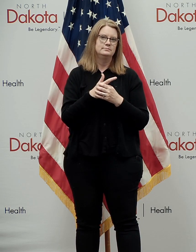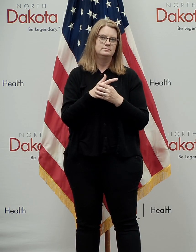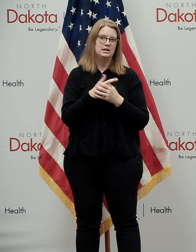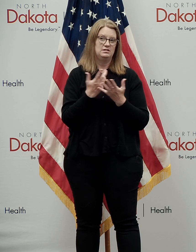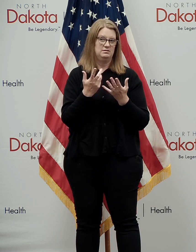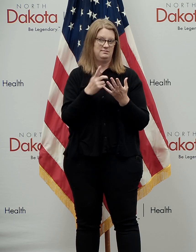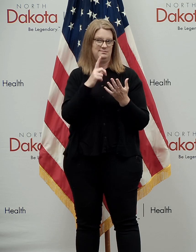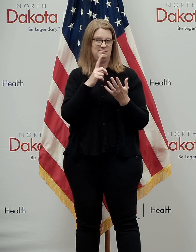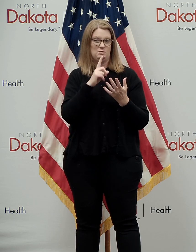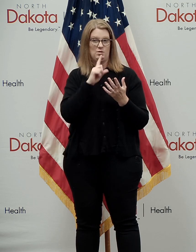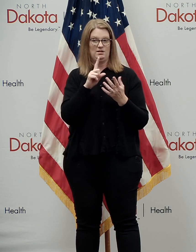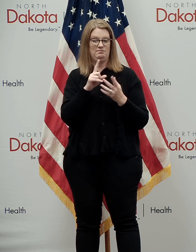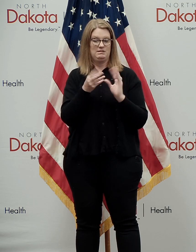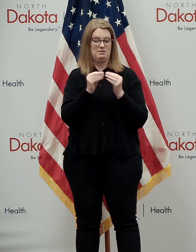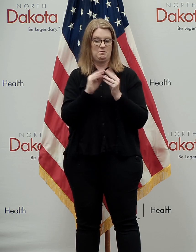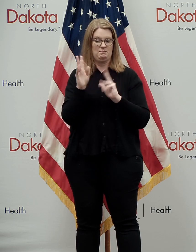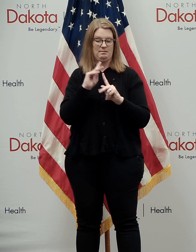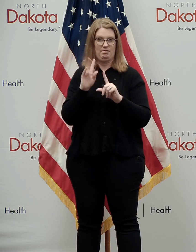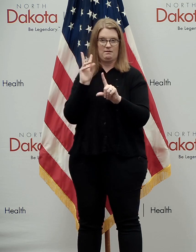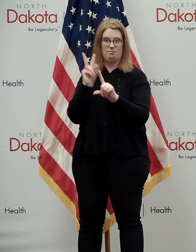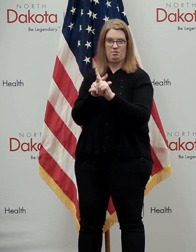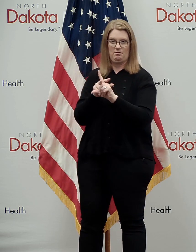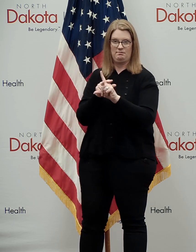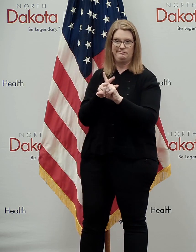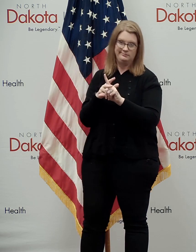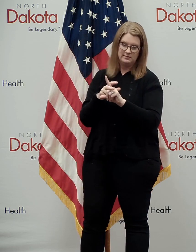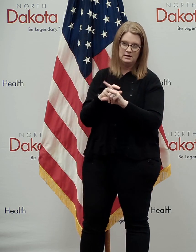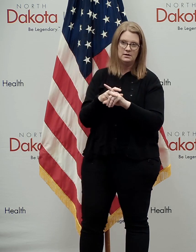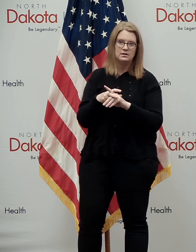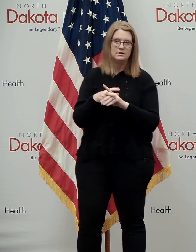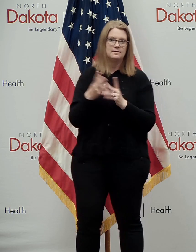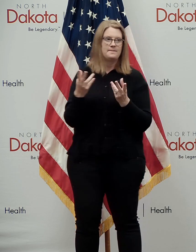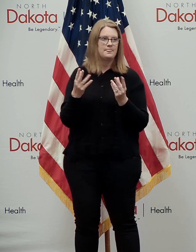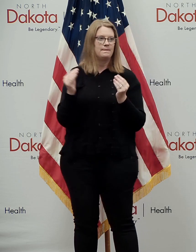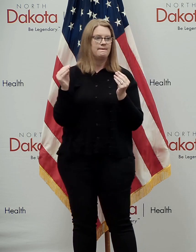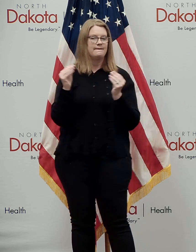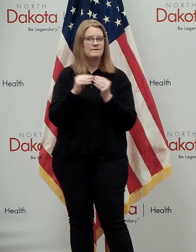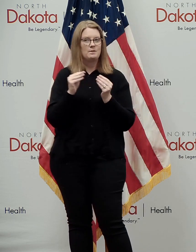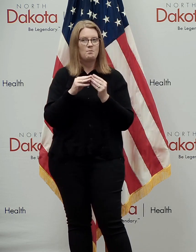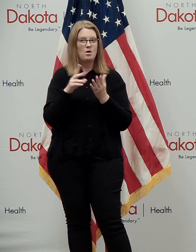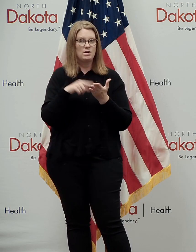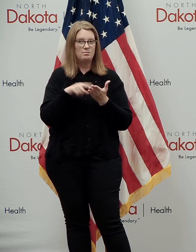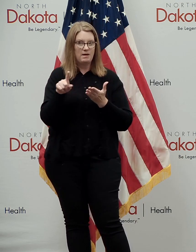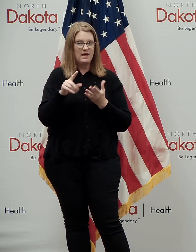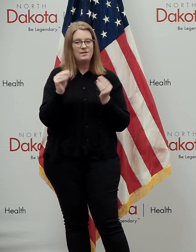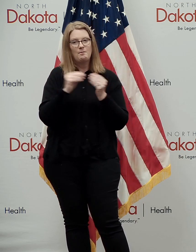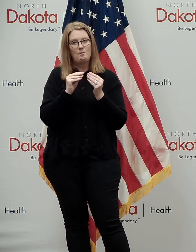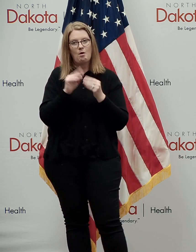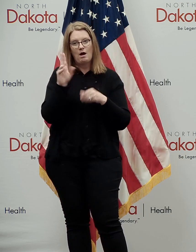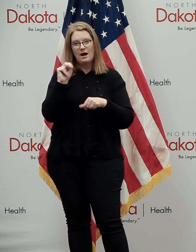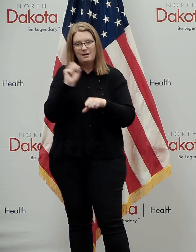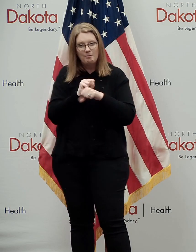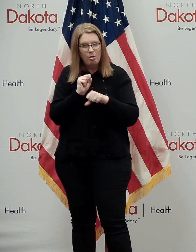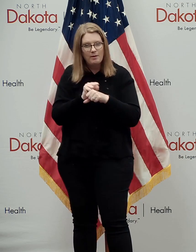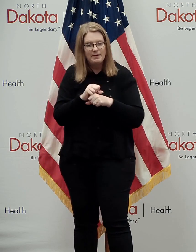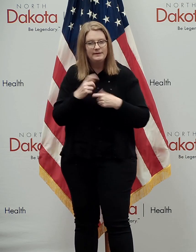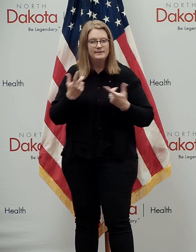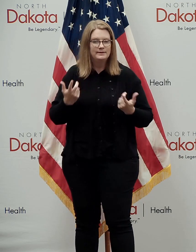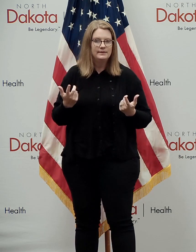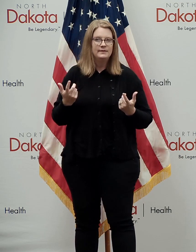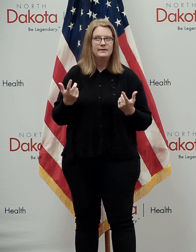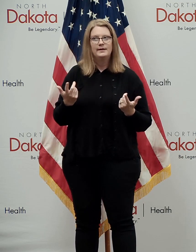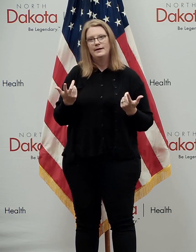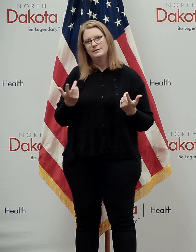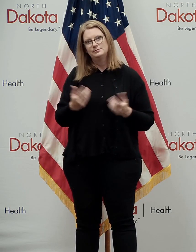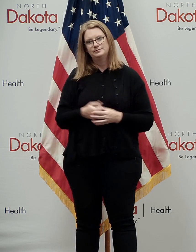claims, when you pay more for unemployment, the more you pay, the more unemployment you get. And so this would be